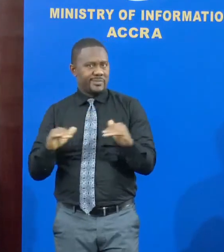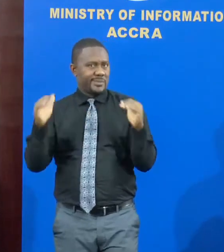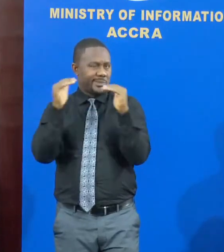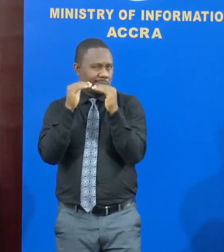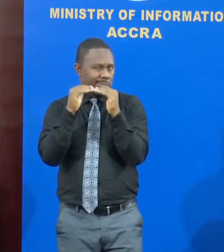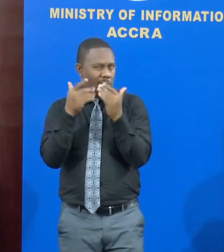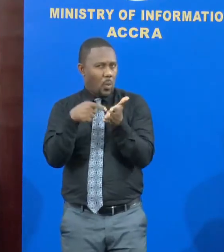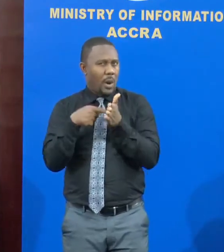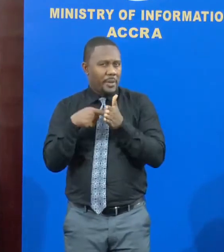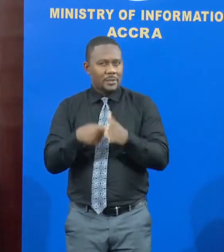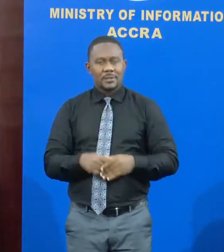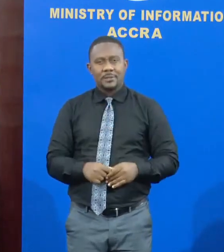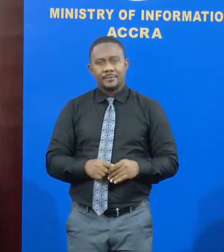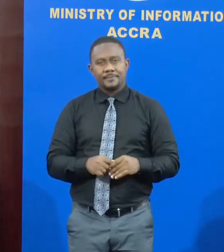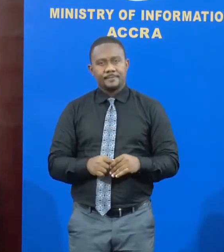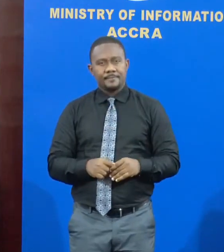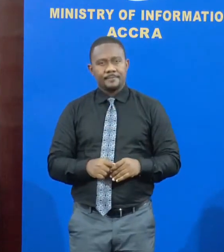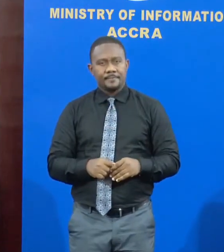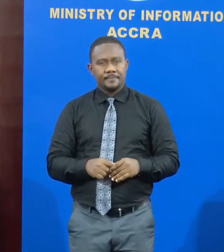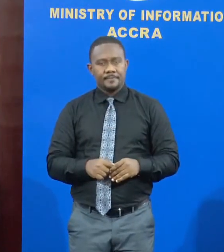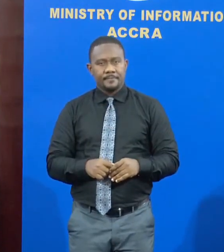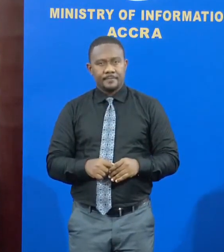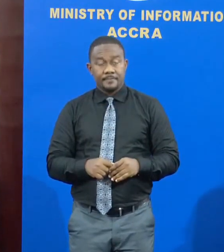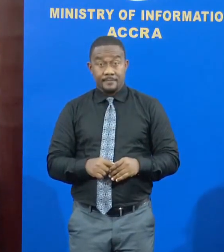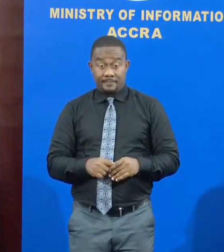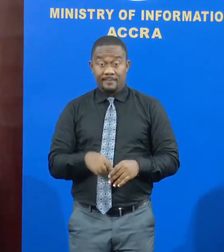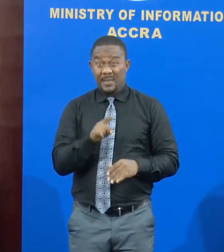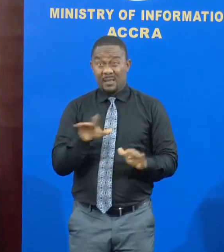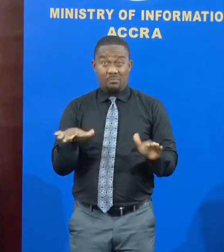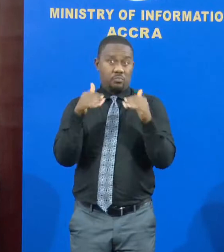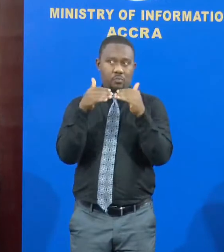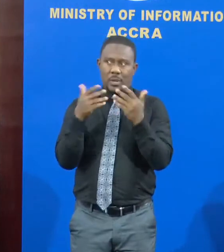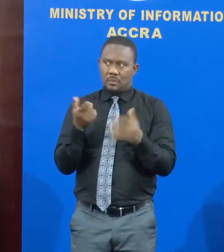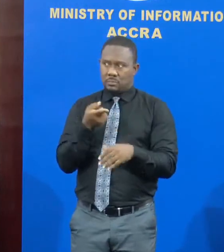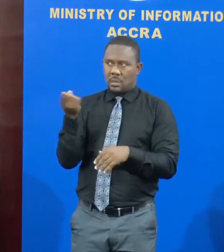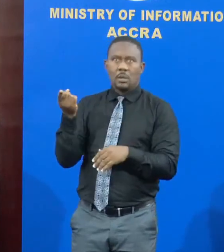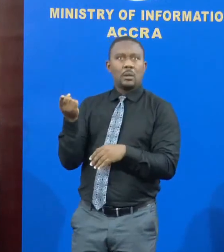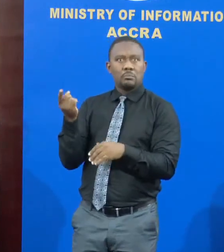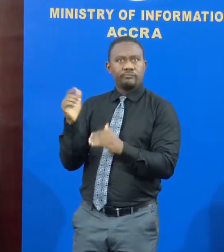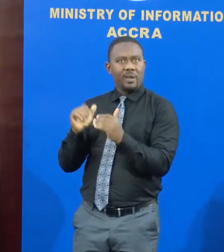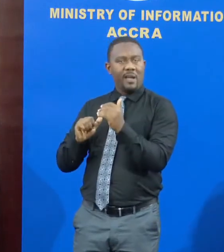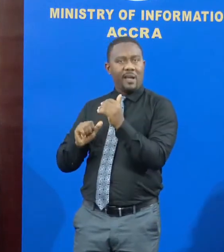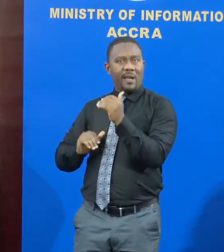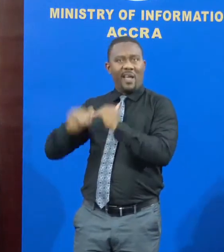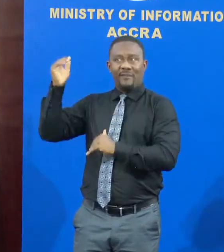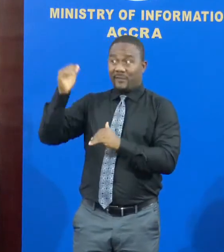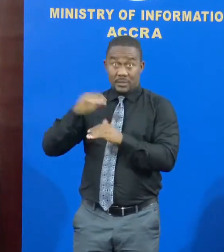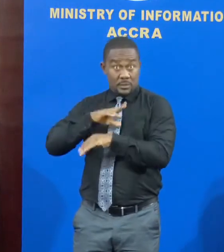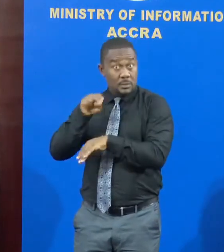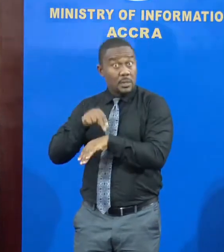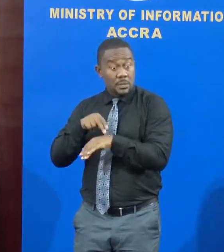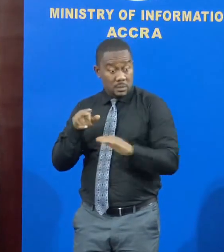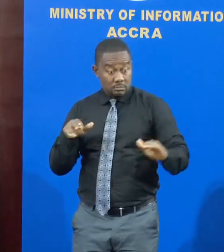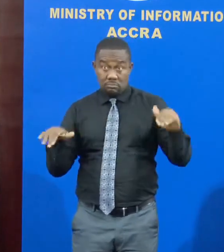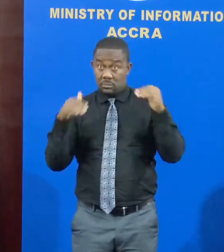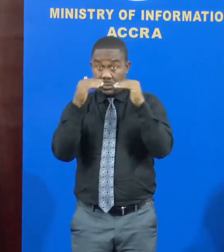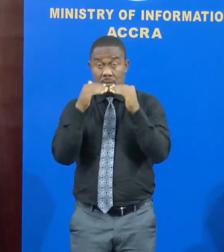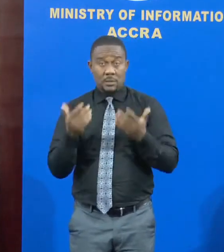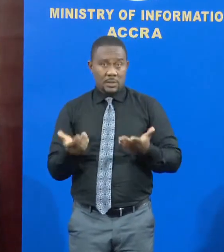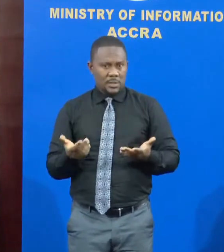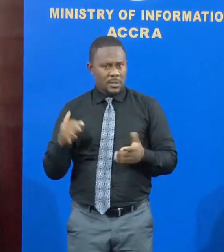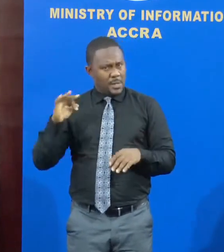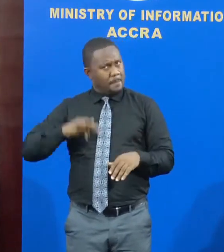standardization requirements, and it is at par with the most advanced in the world. The benefits of the Ghana